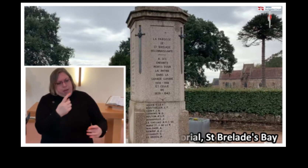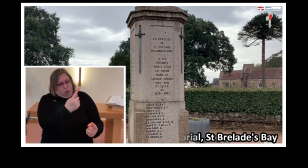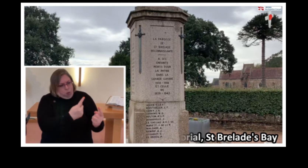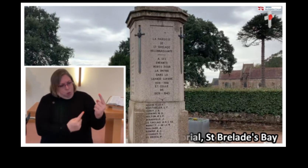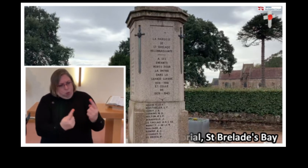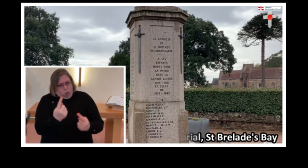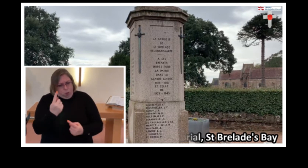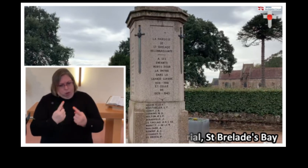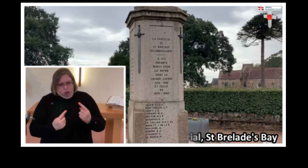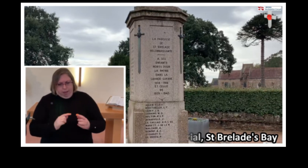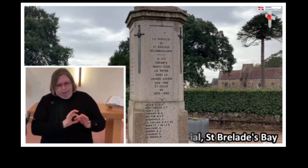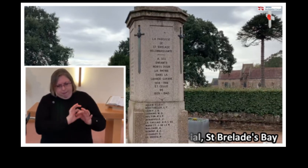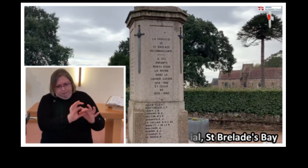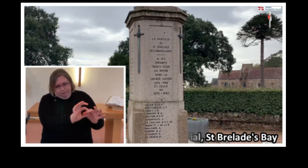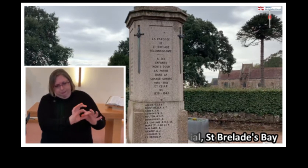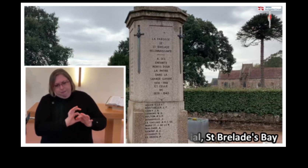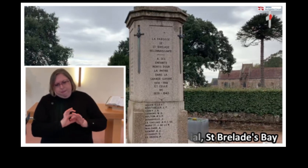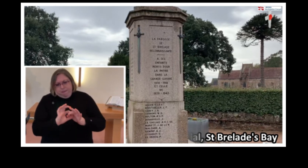and with you.